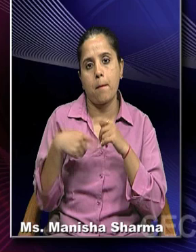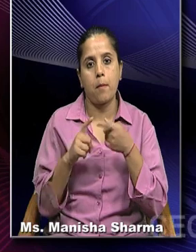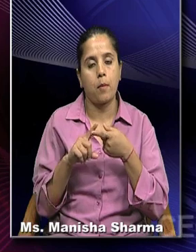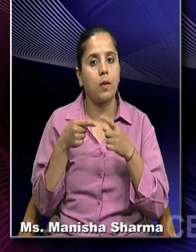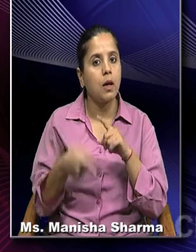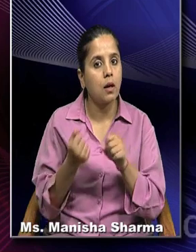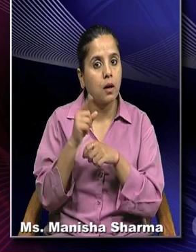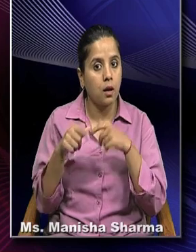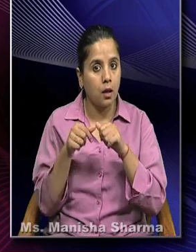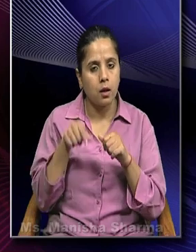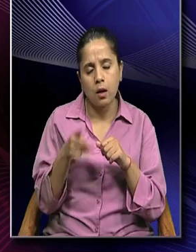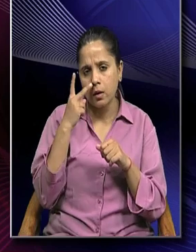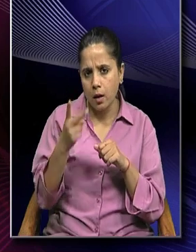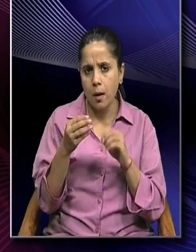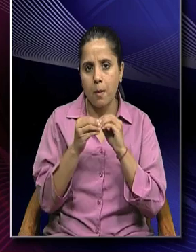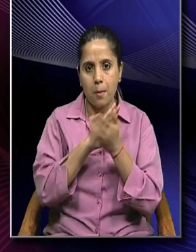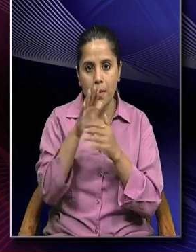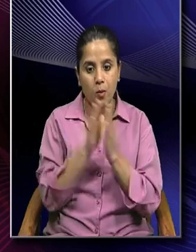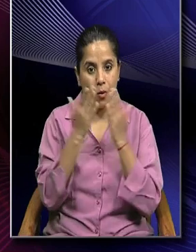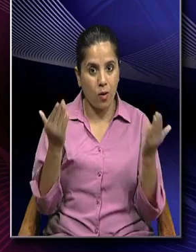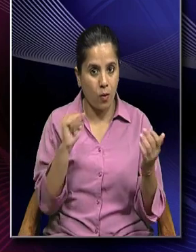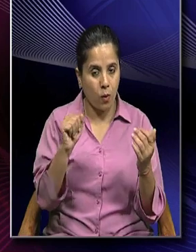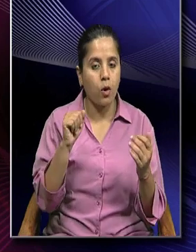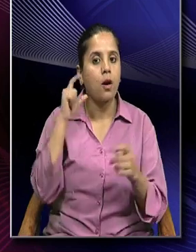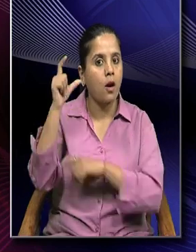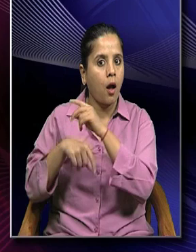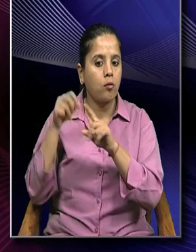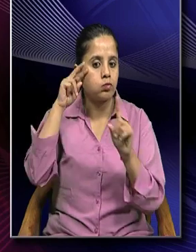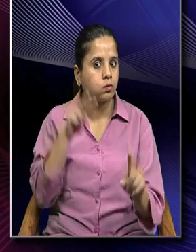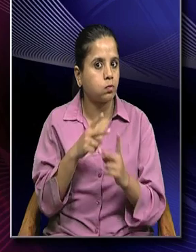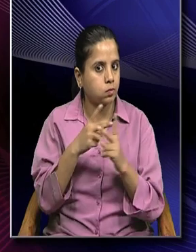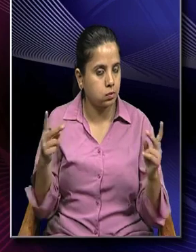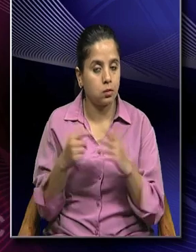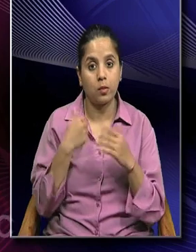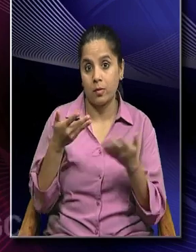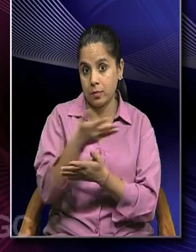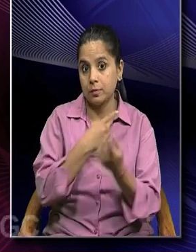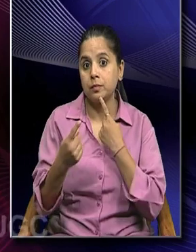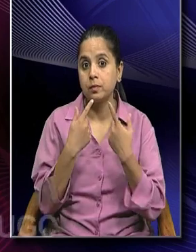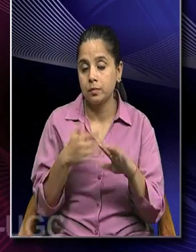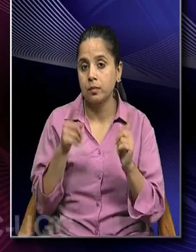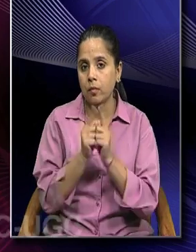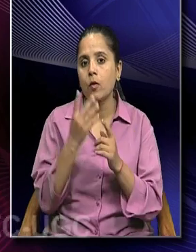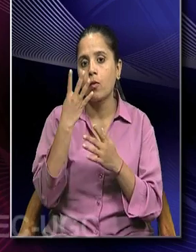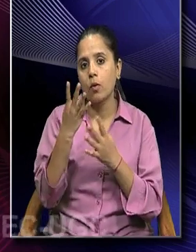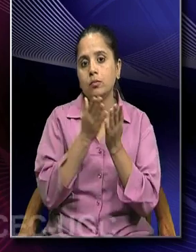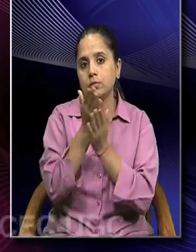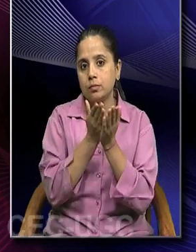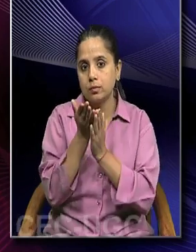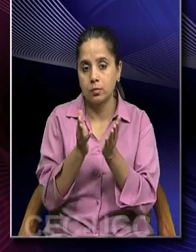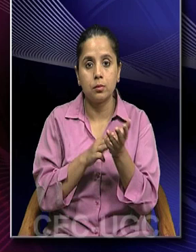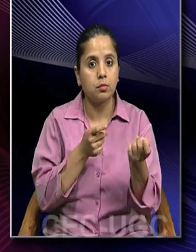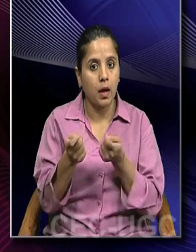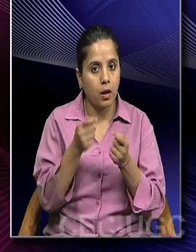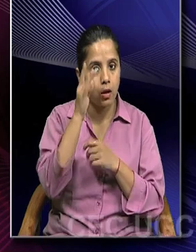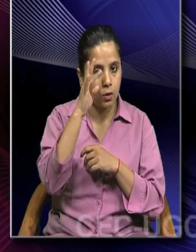Bhagavad Gita from the perspective of corporate entities. We had also discussed briefly about the 4 areas of management theory